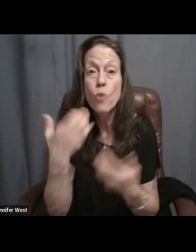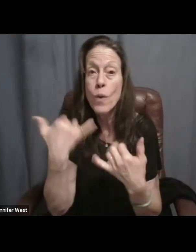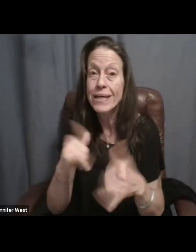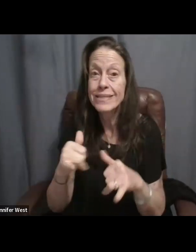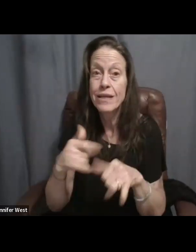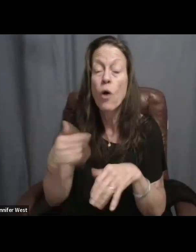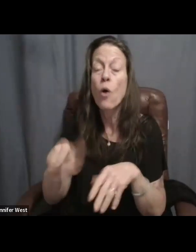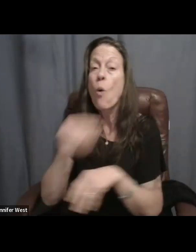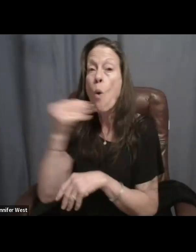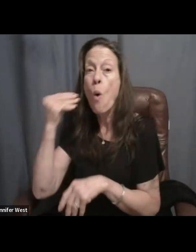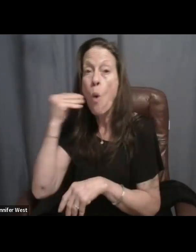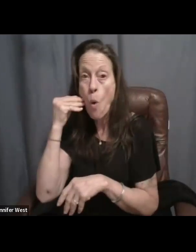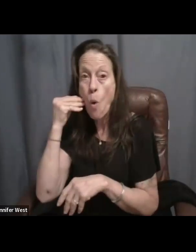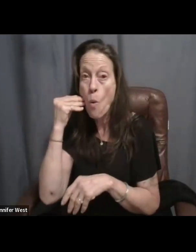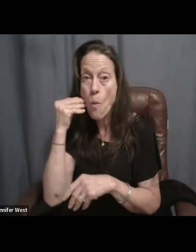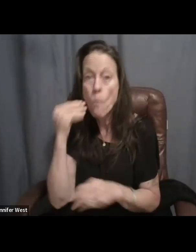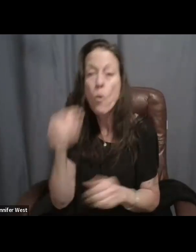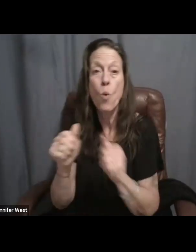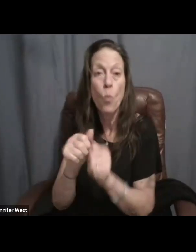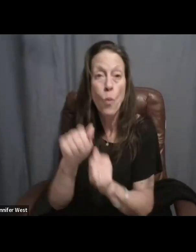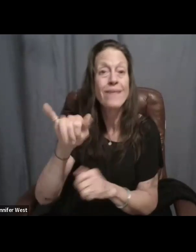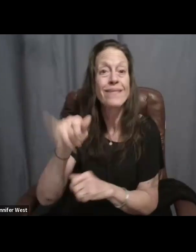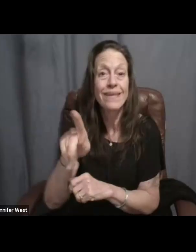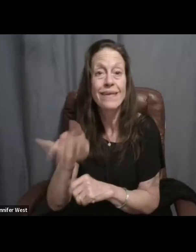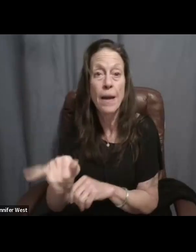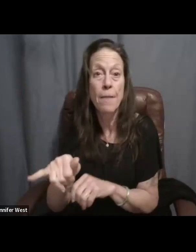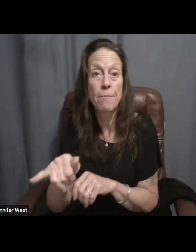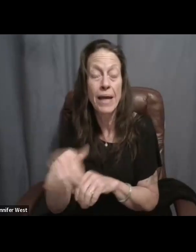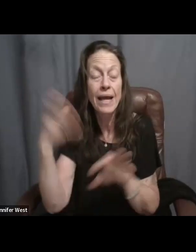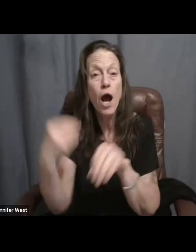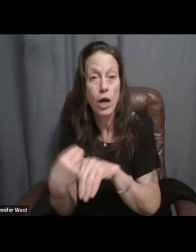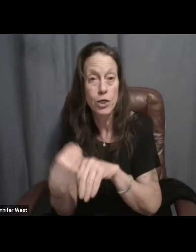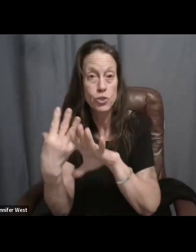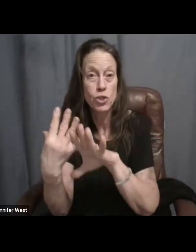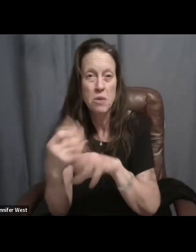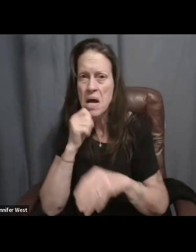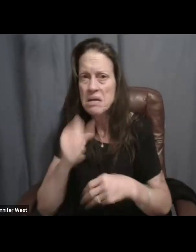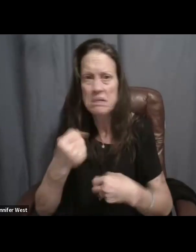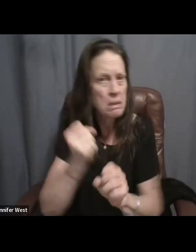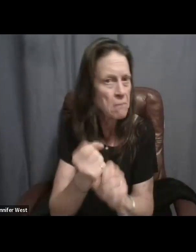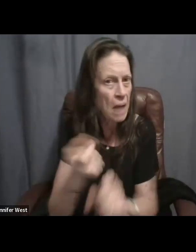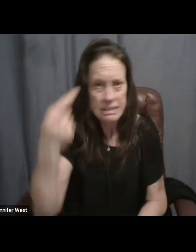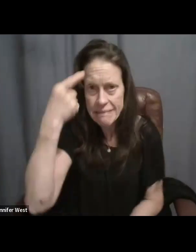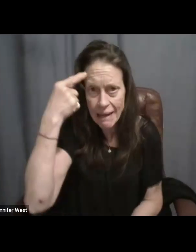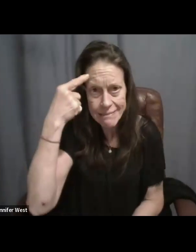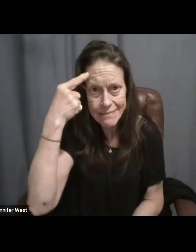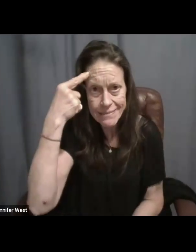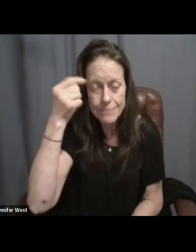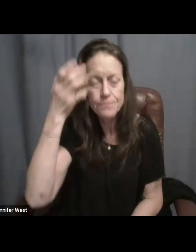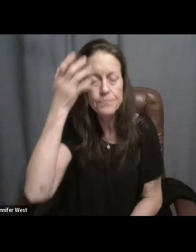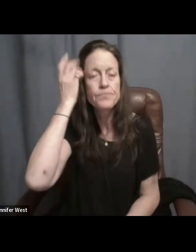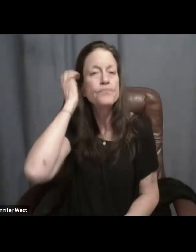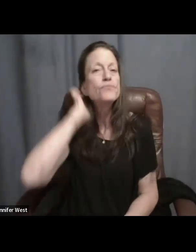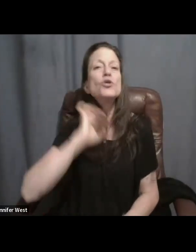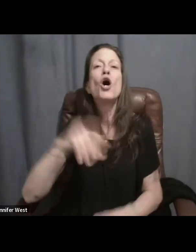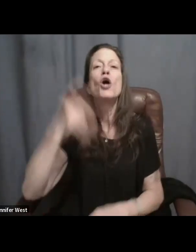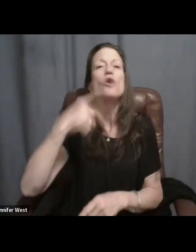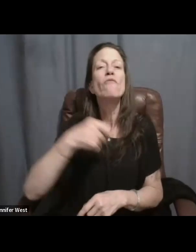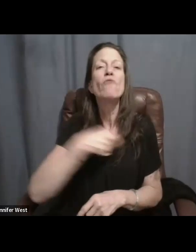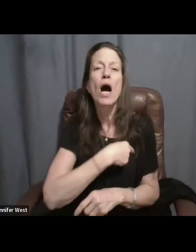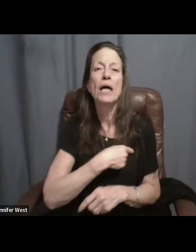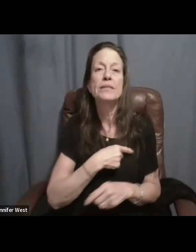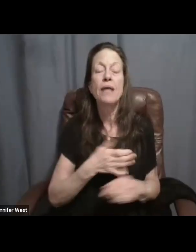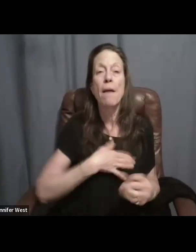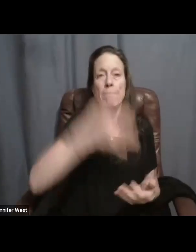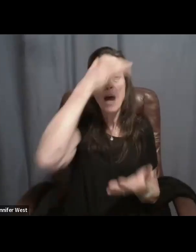at home with Timmy, sitting on a Zoom. It just didn't make any sense. So for us, my husband worked